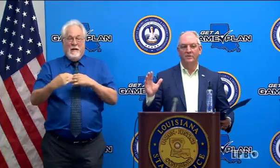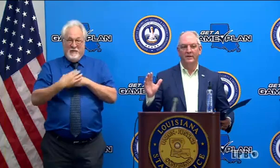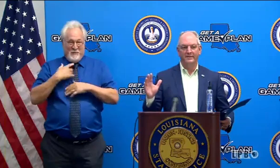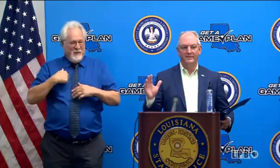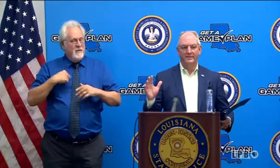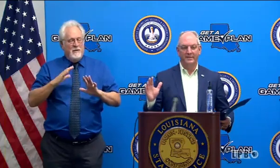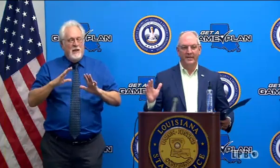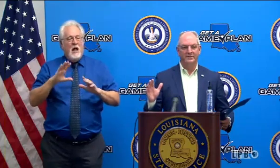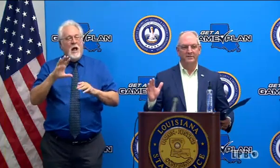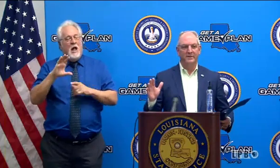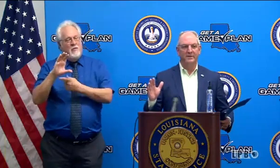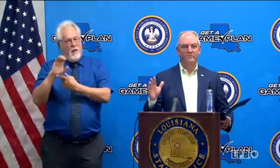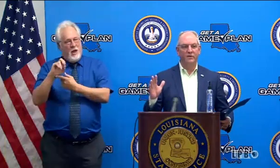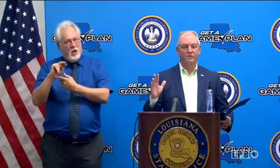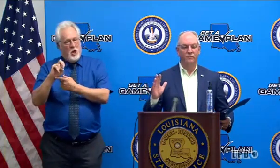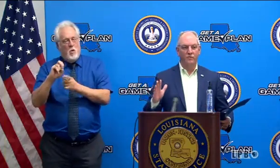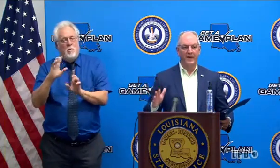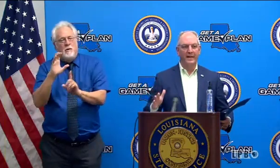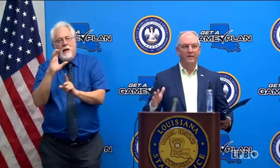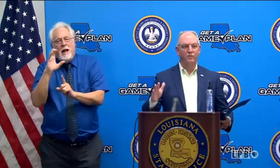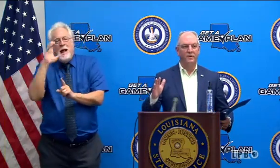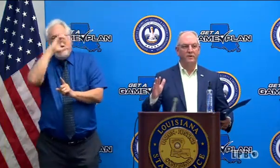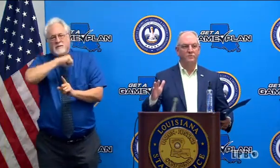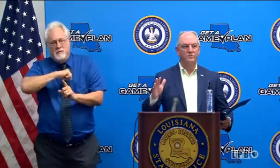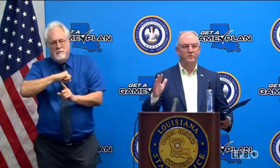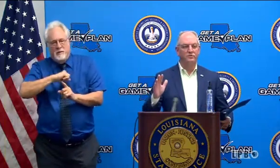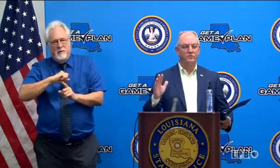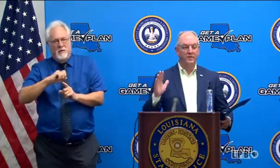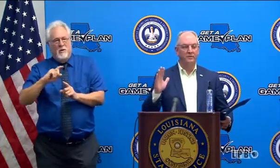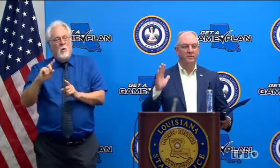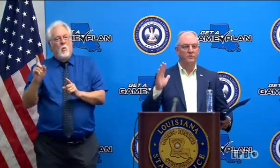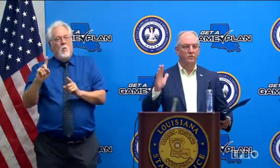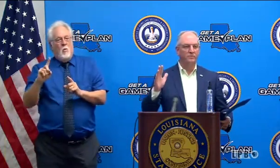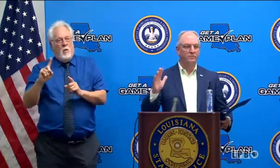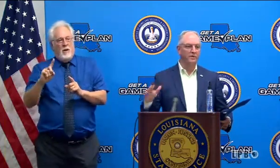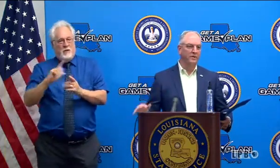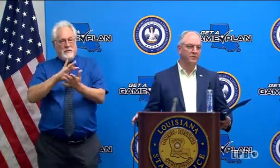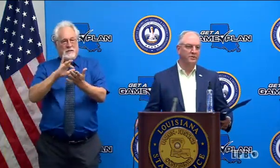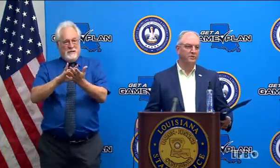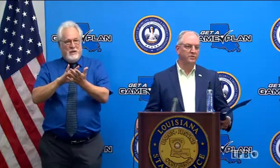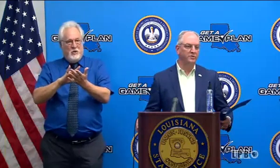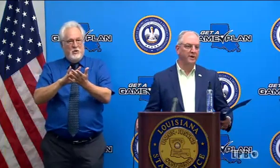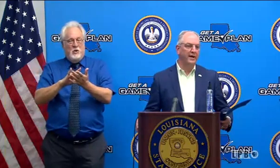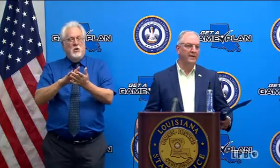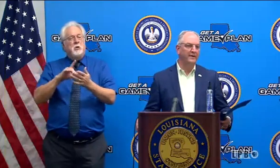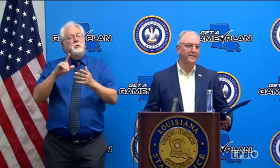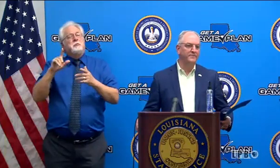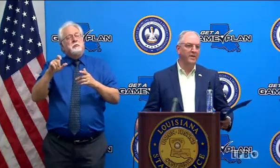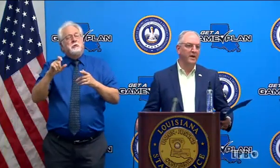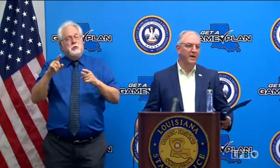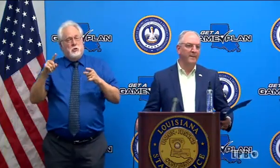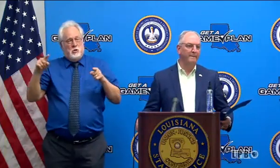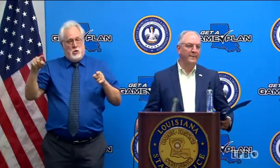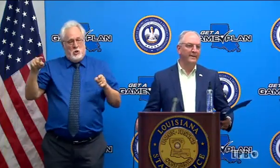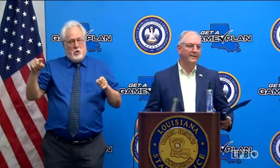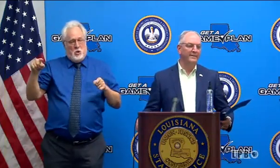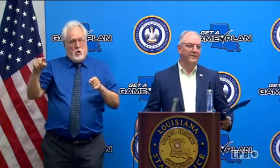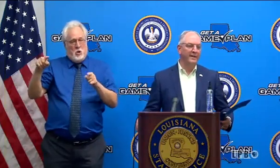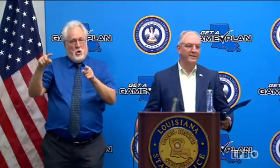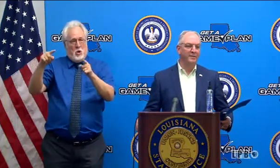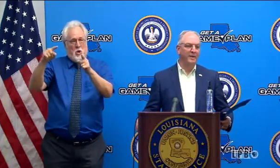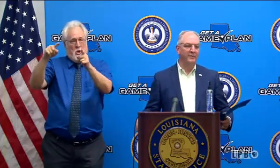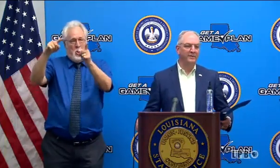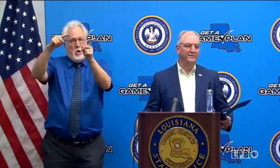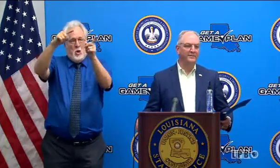The cone is an estimate of right now where the center of those storms should track. But